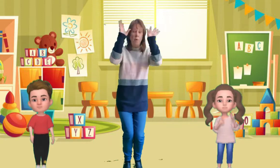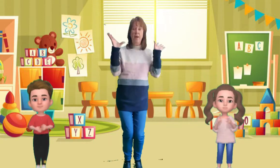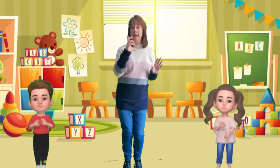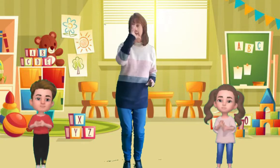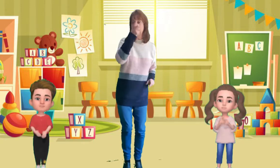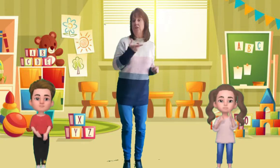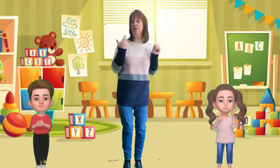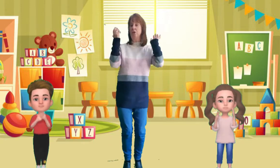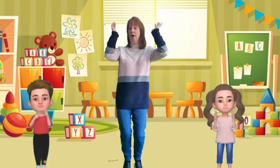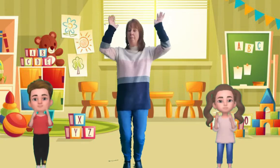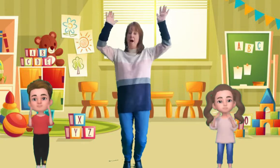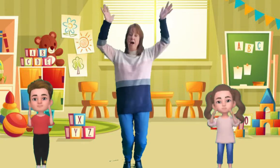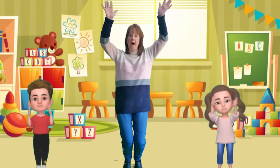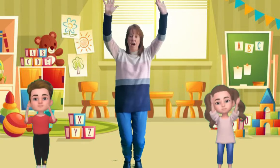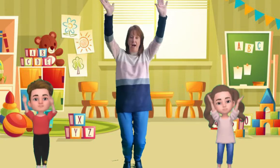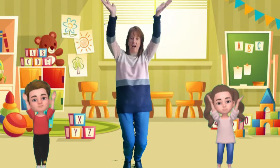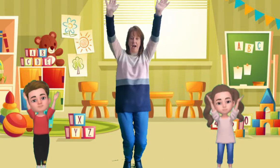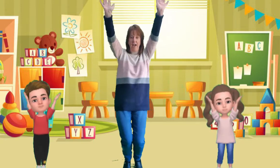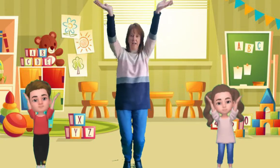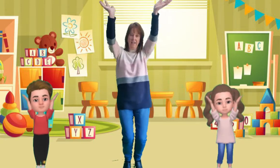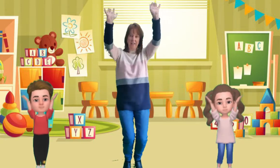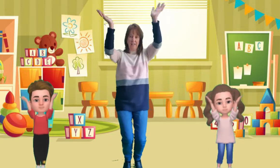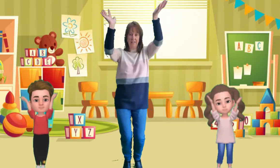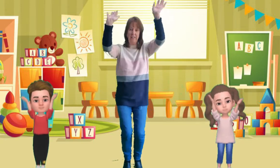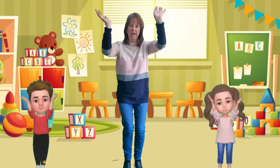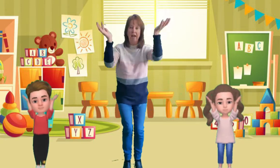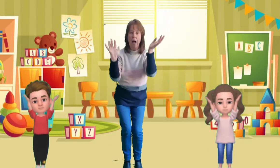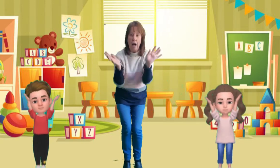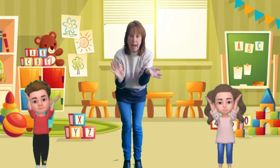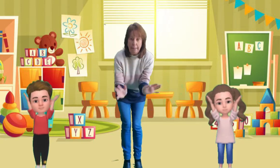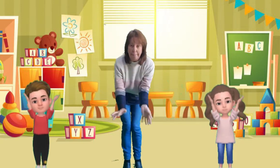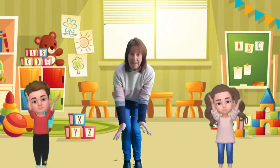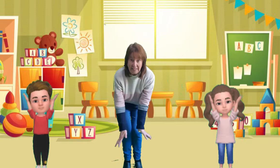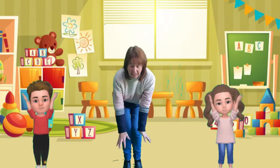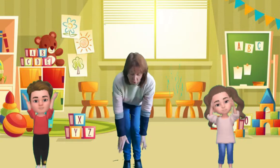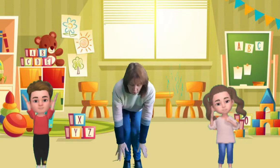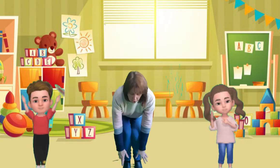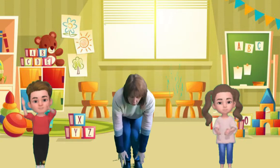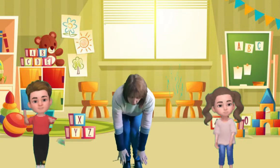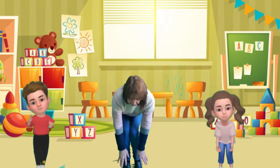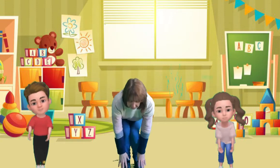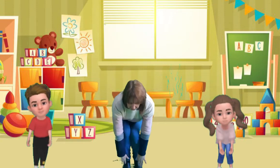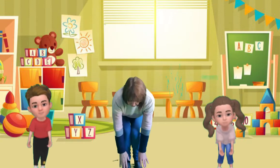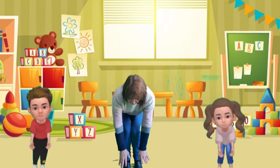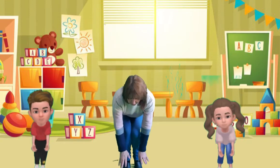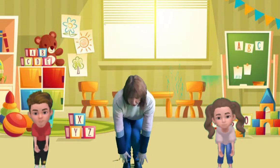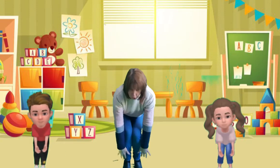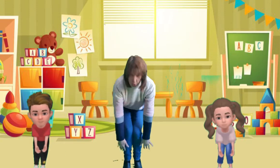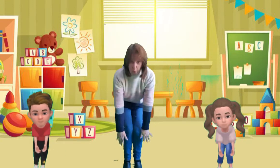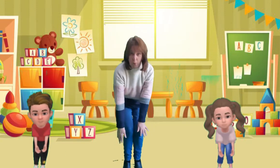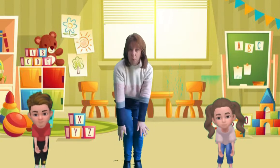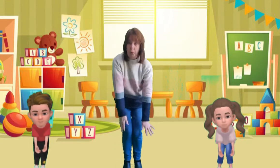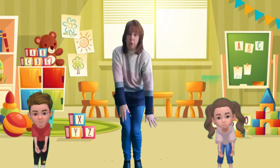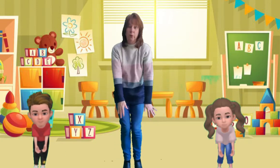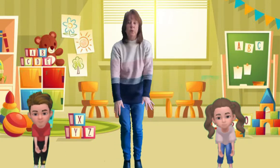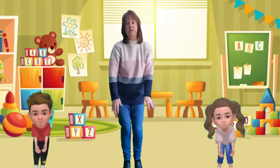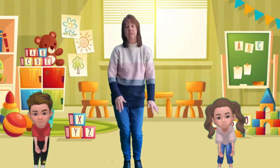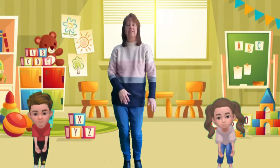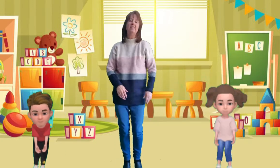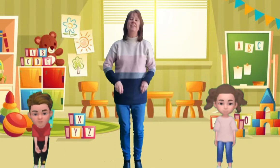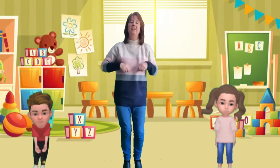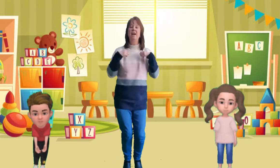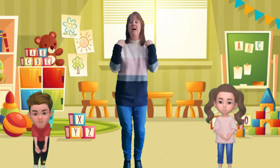Now I'm awake, I can stretch up high. I can bend down low, I can touch my